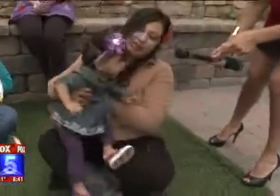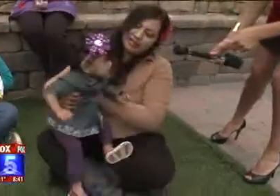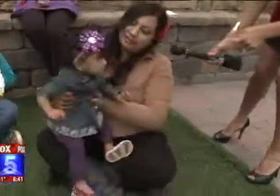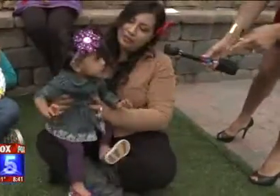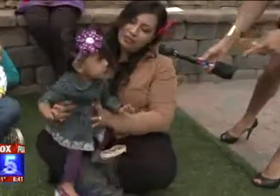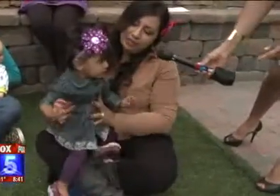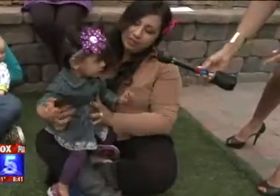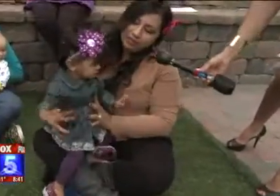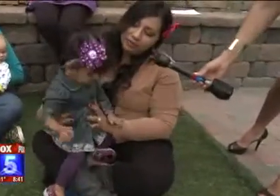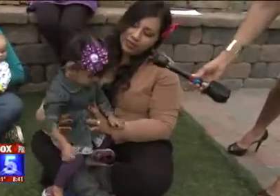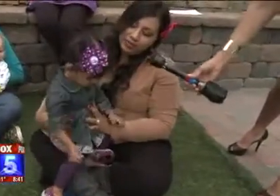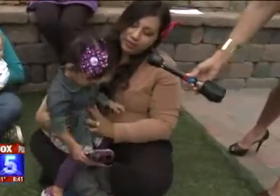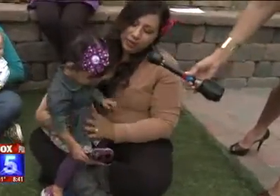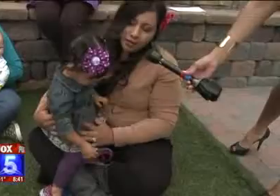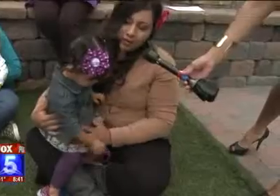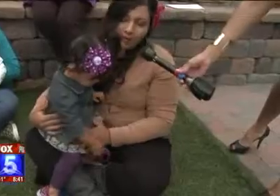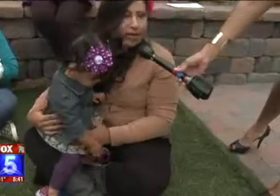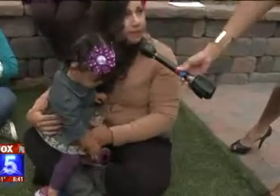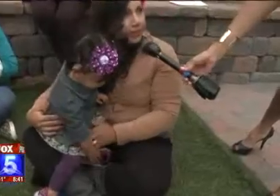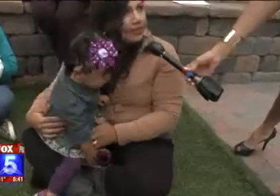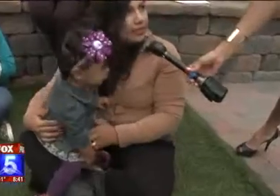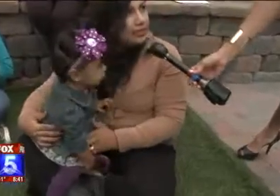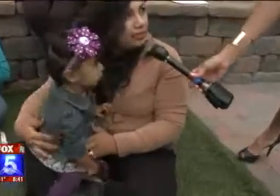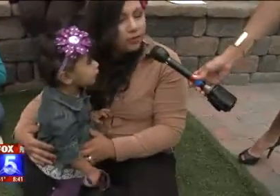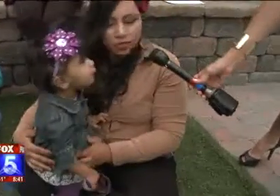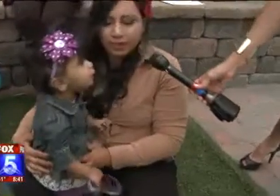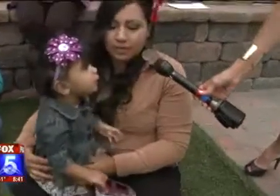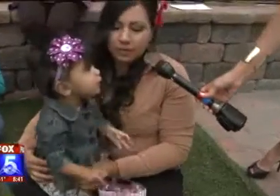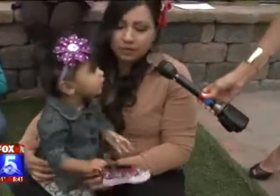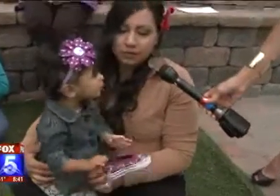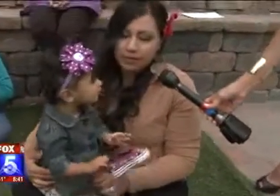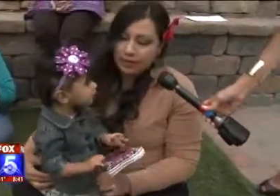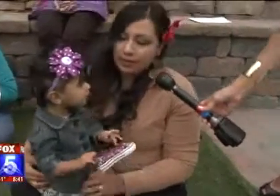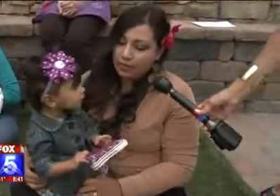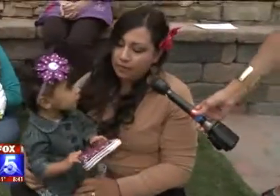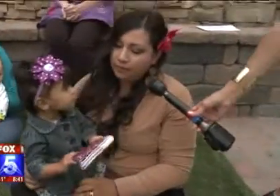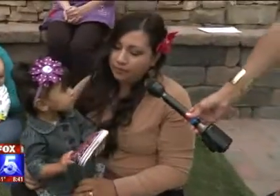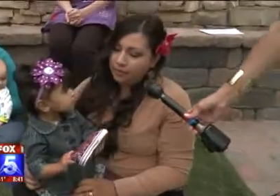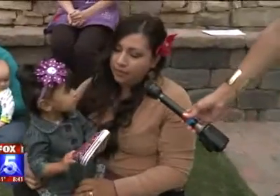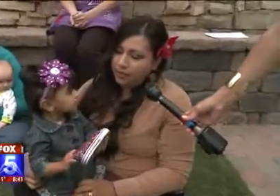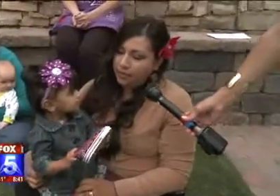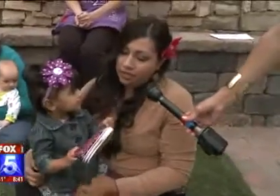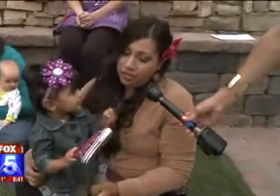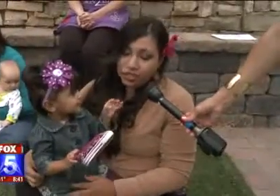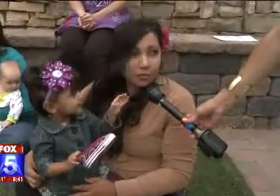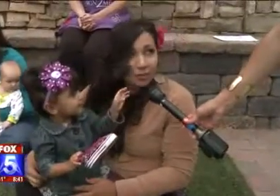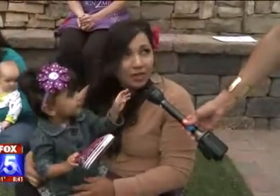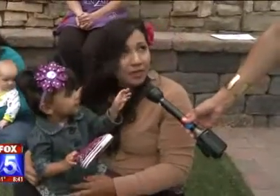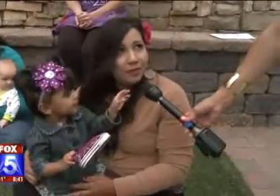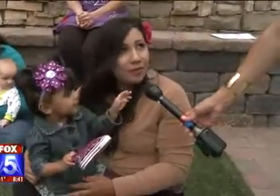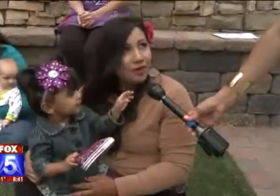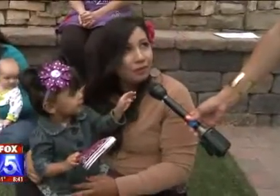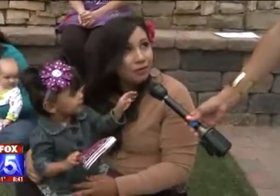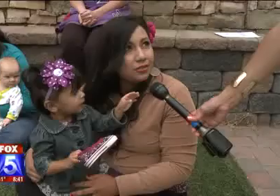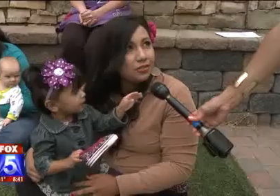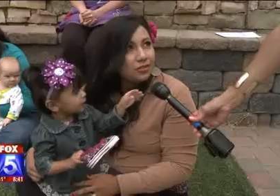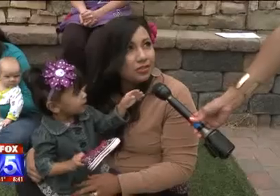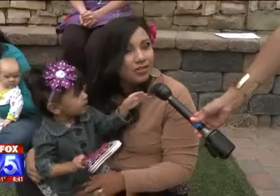long did it take you to? We started her about 8 months. Eight months. She was 8 months old, yeah. and she's just been picking up a lot of words, and